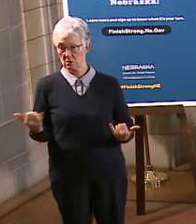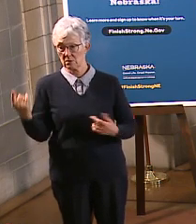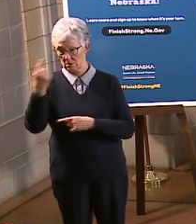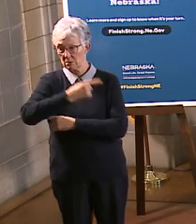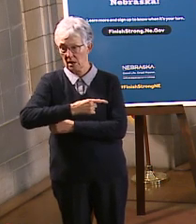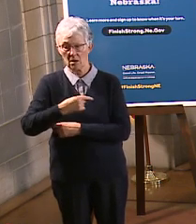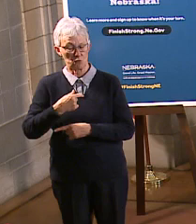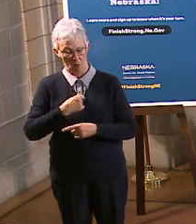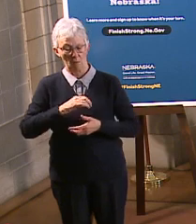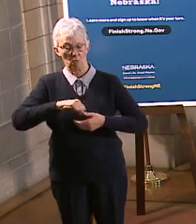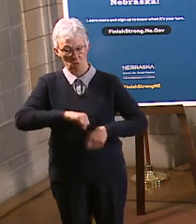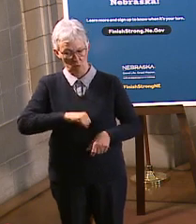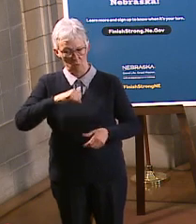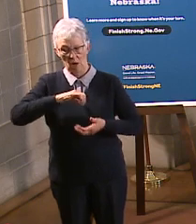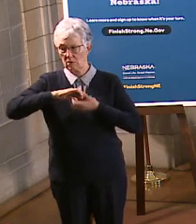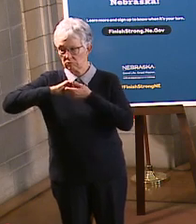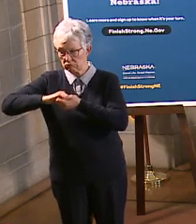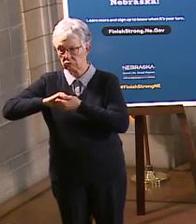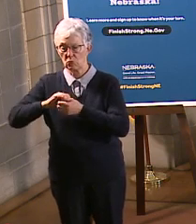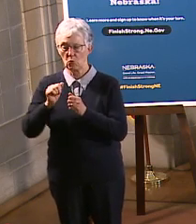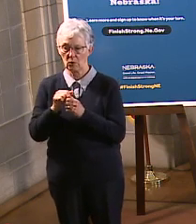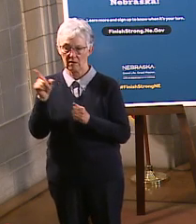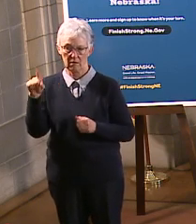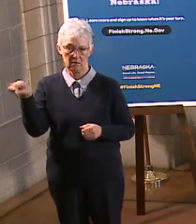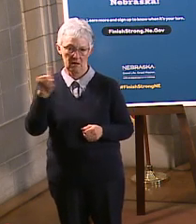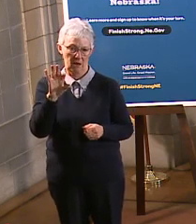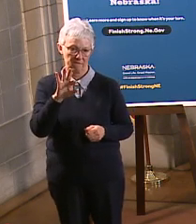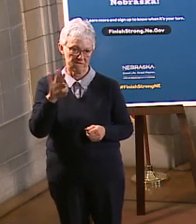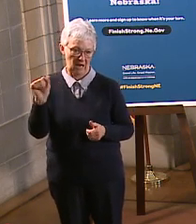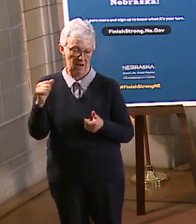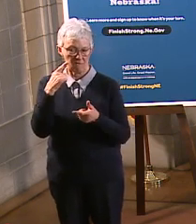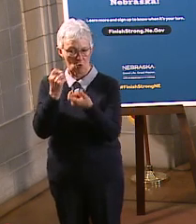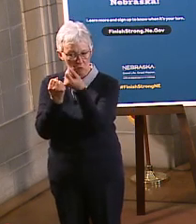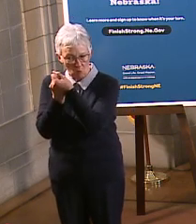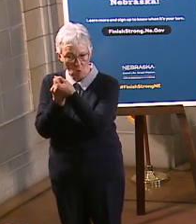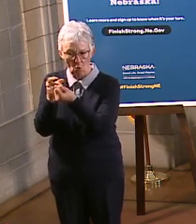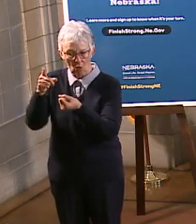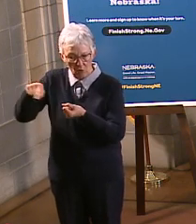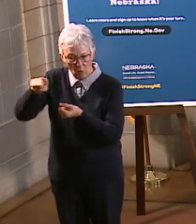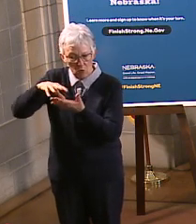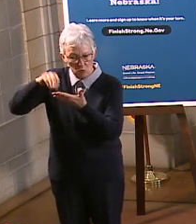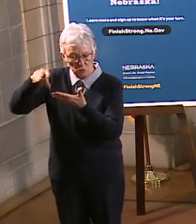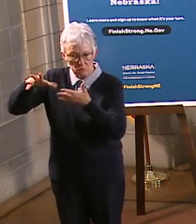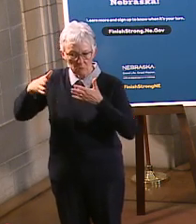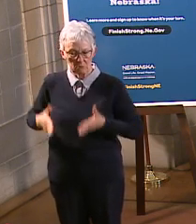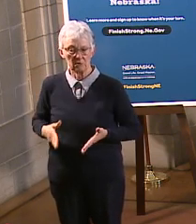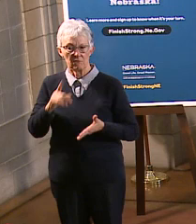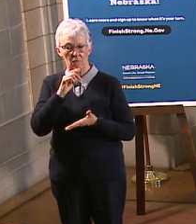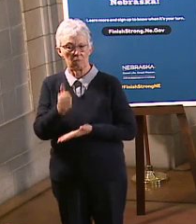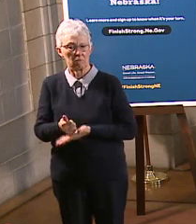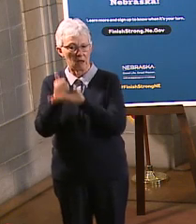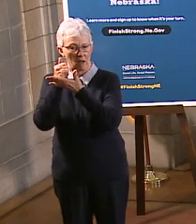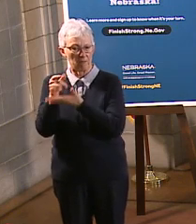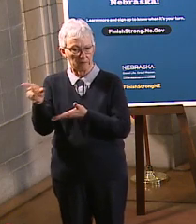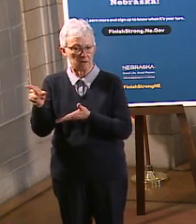FFA Foundation to support these students in growing their opportunities in agriculture, developing their leadership skills.